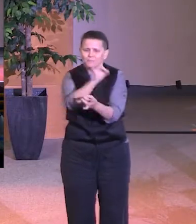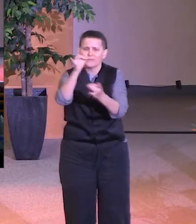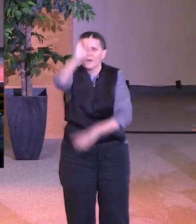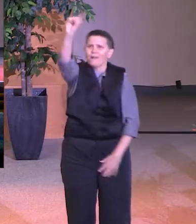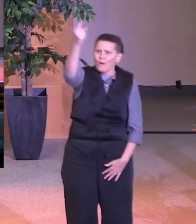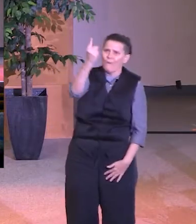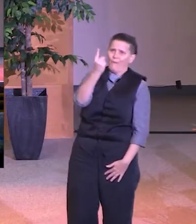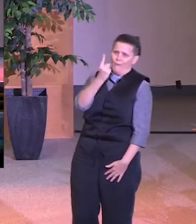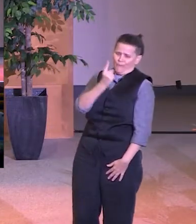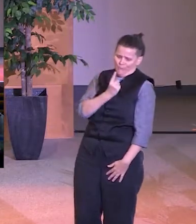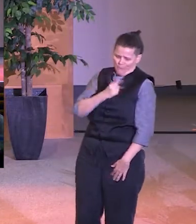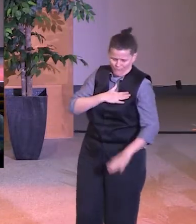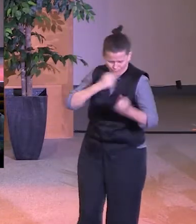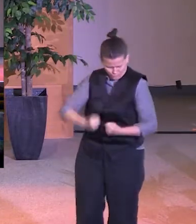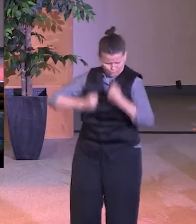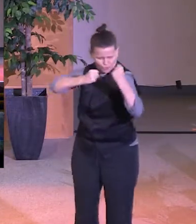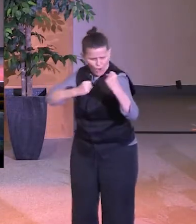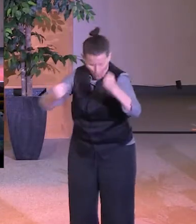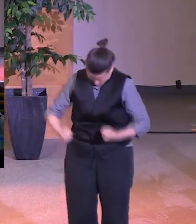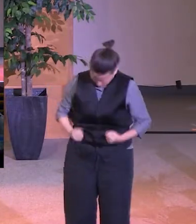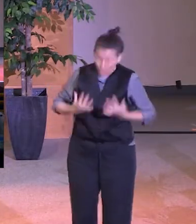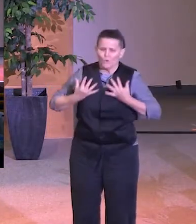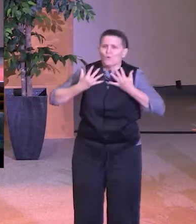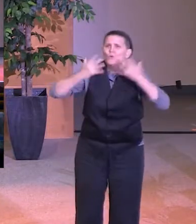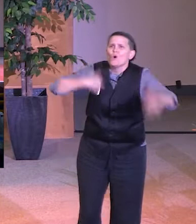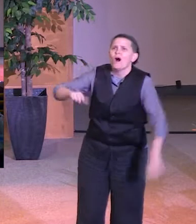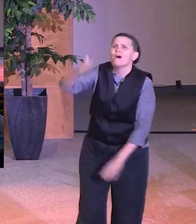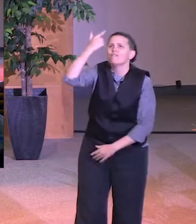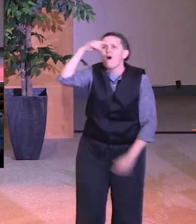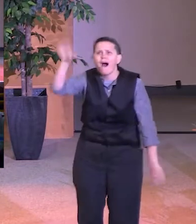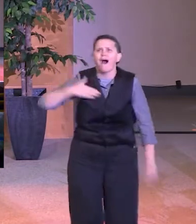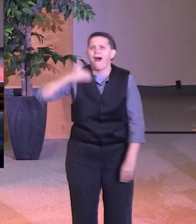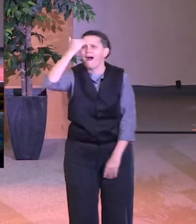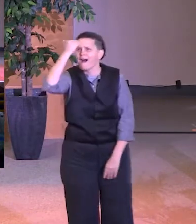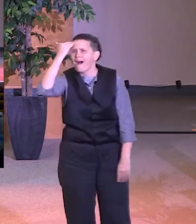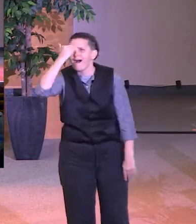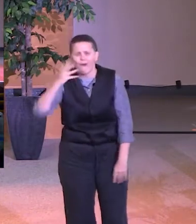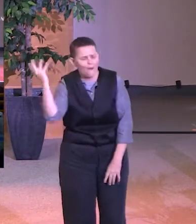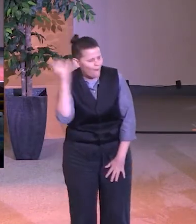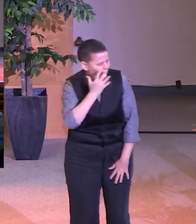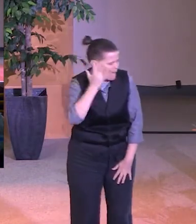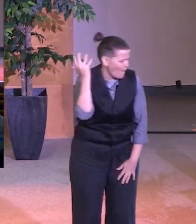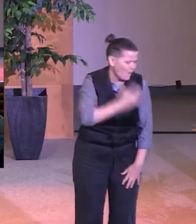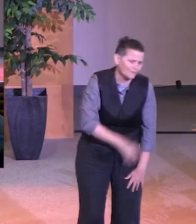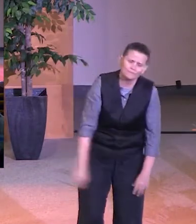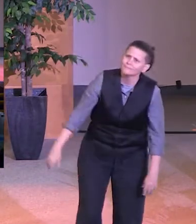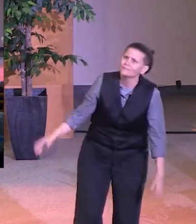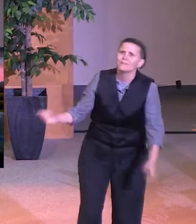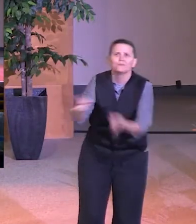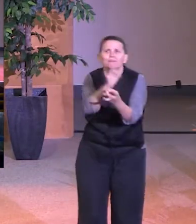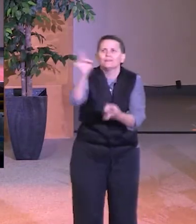and makes me strong. I know that I know that I know. Yes, I